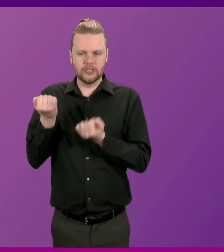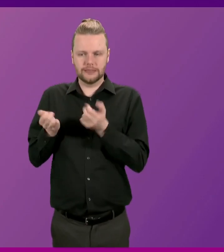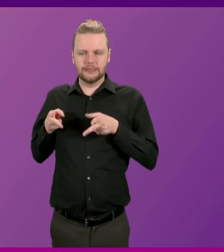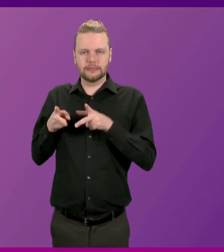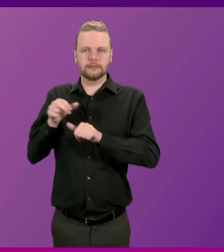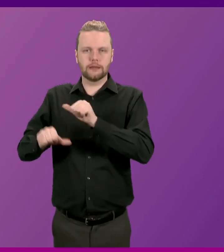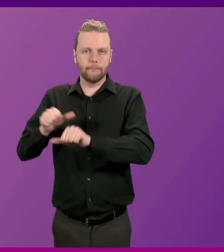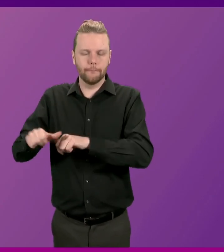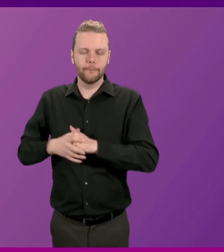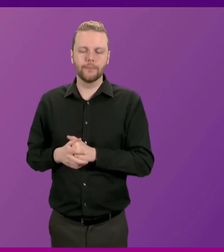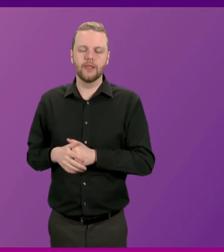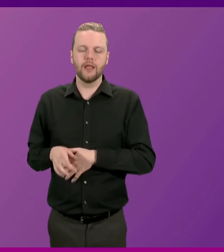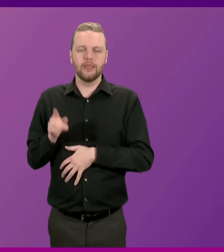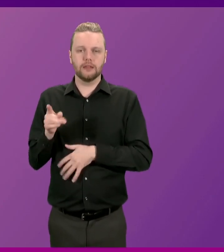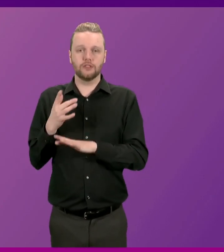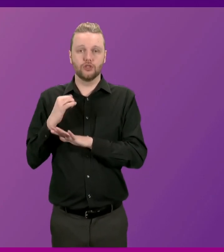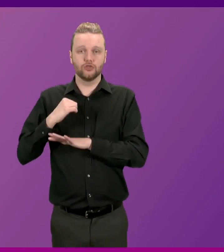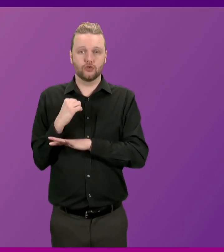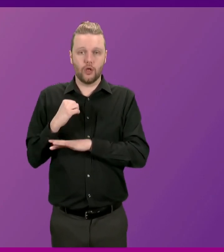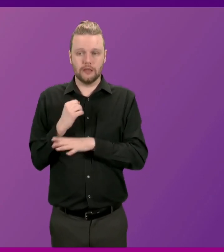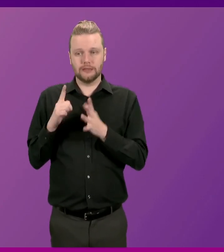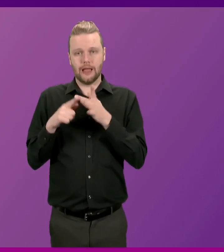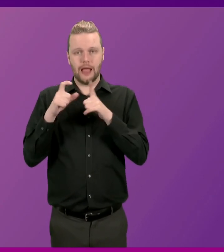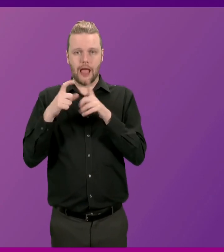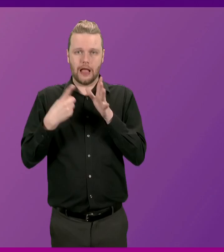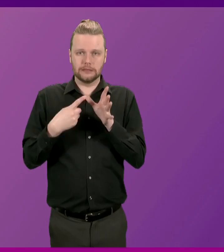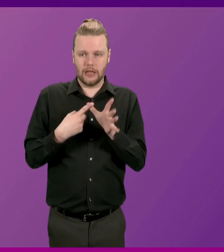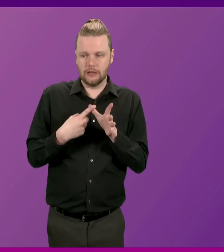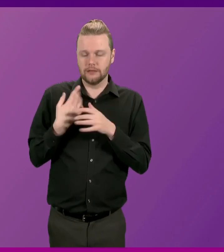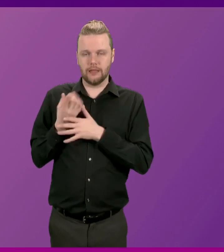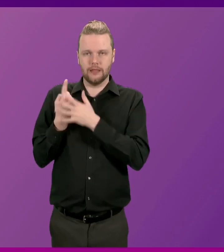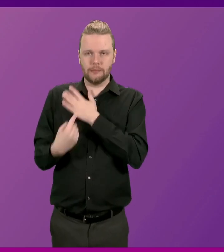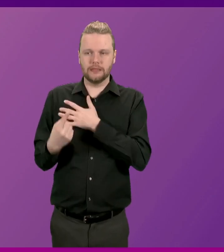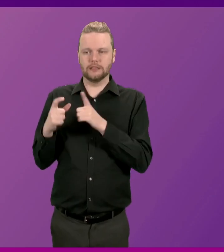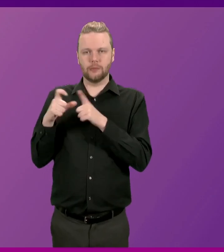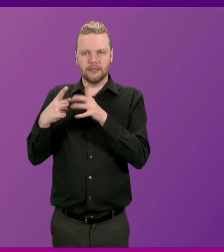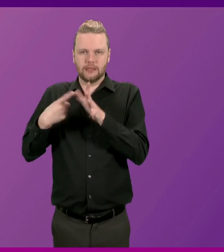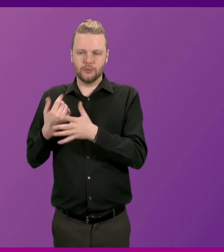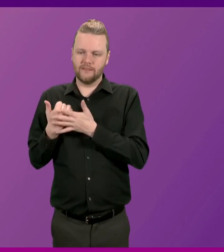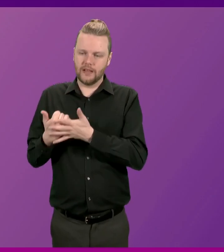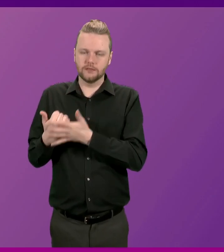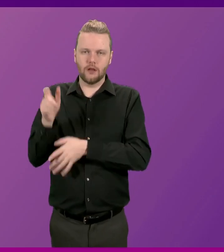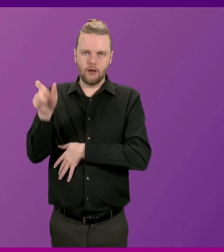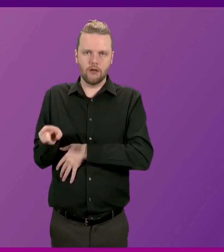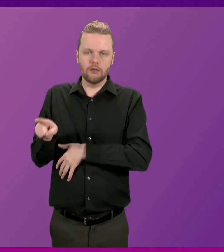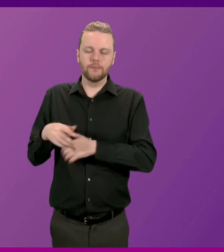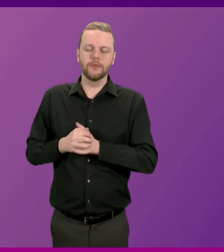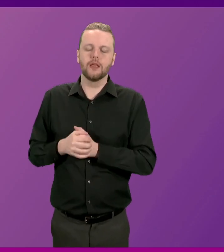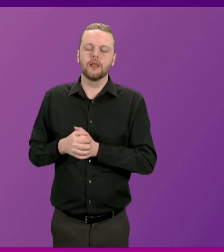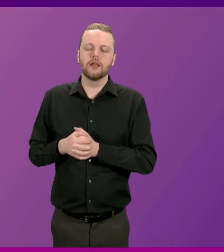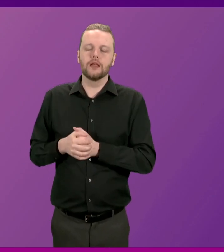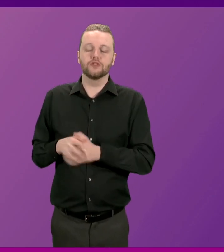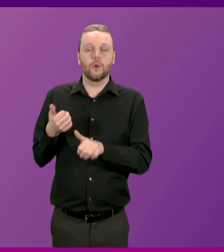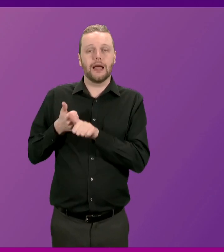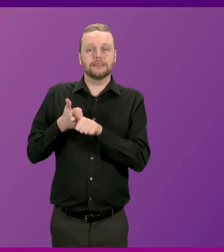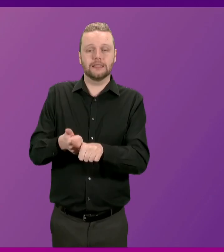system, which is the Scotland's IDA's Independent Domestic Abuse Advisors, and Assist